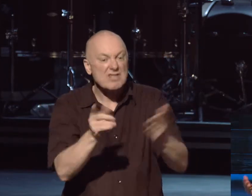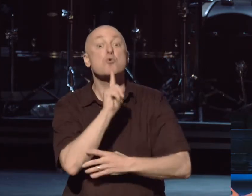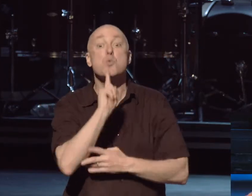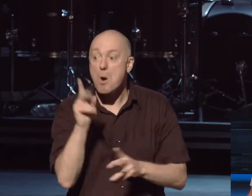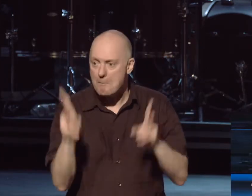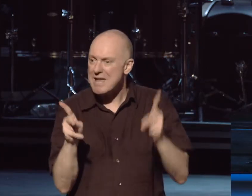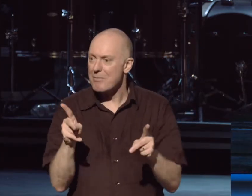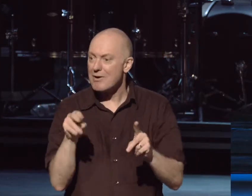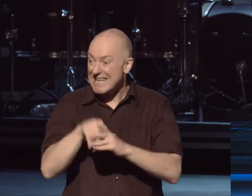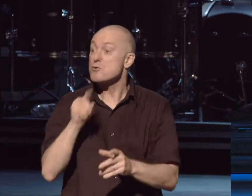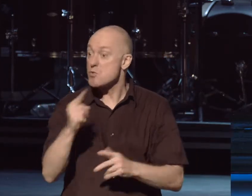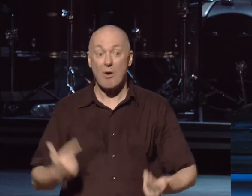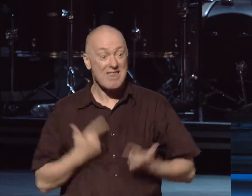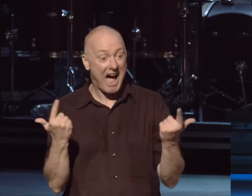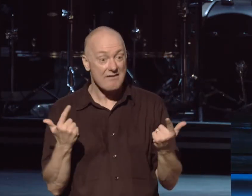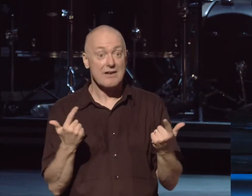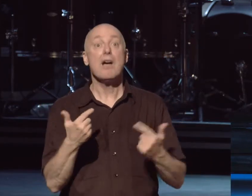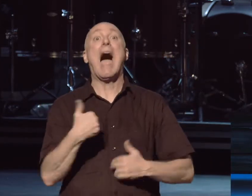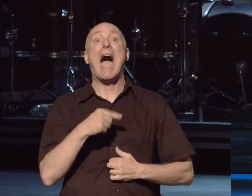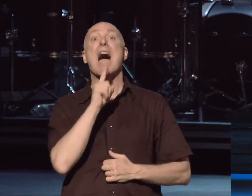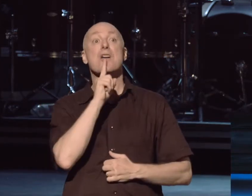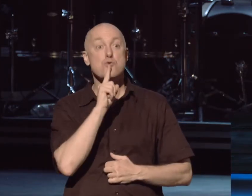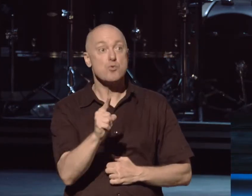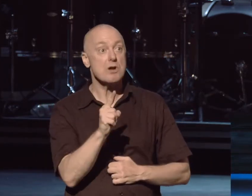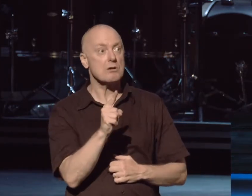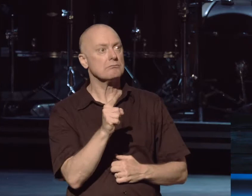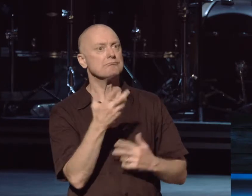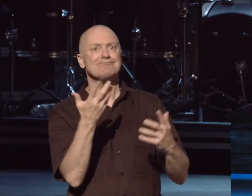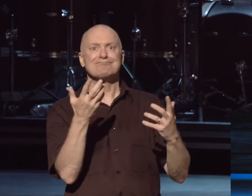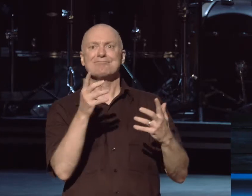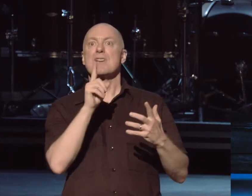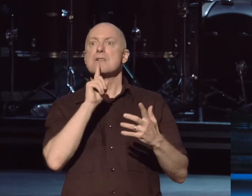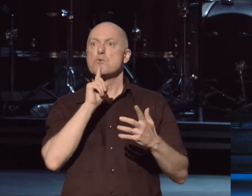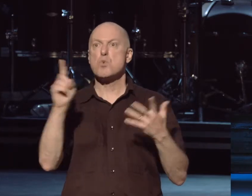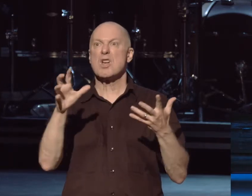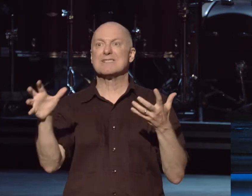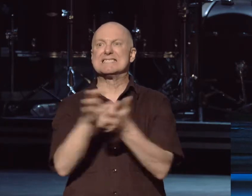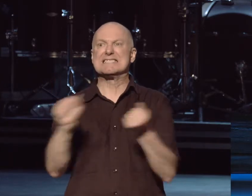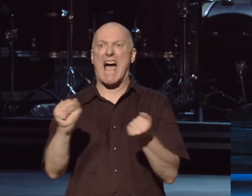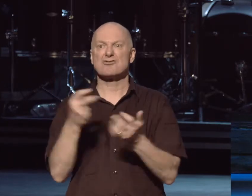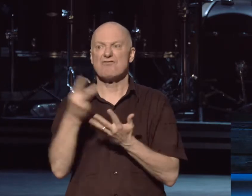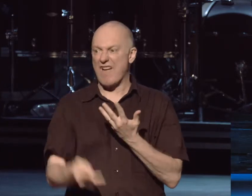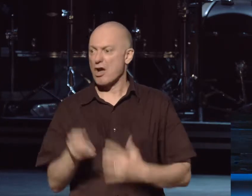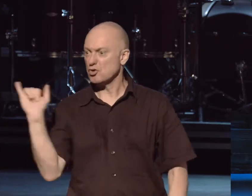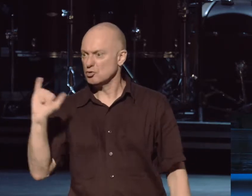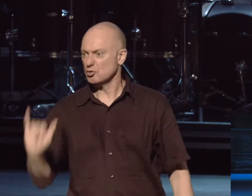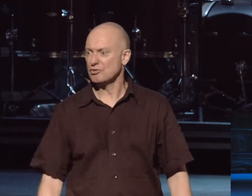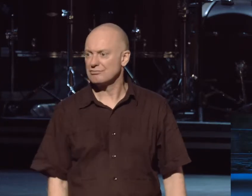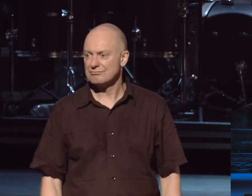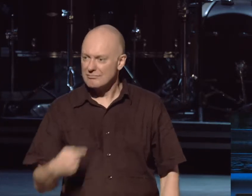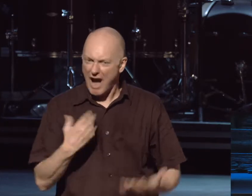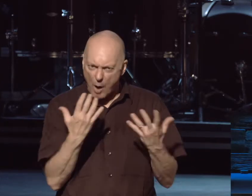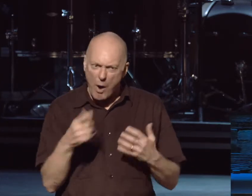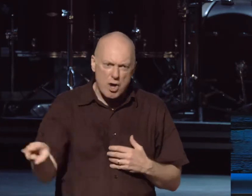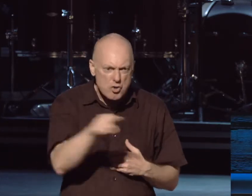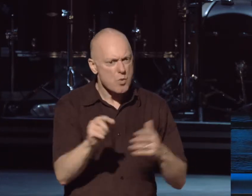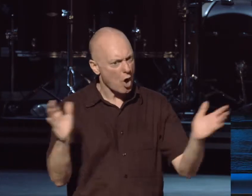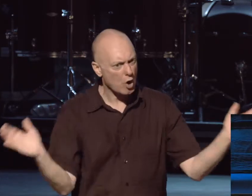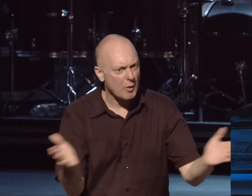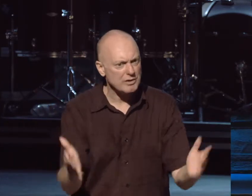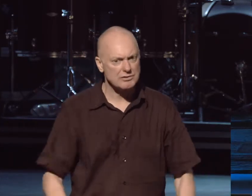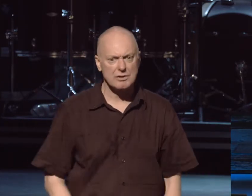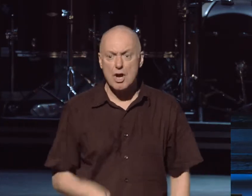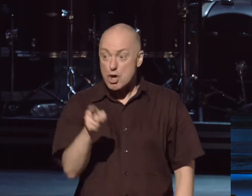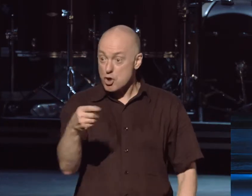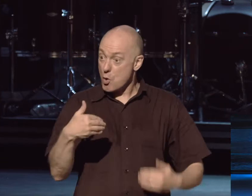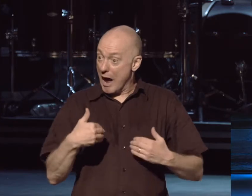portrayal of real people in real life who had real triumphs, but also real and disastrous failures. I want you to be encouraged with the fact